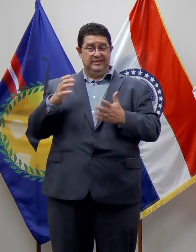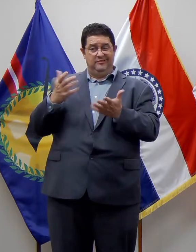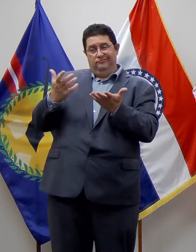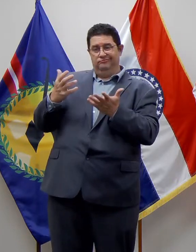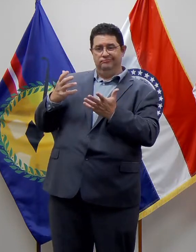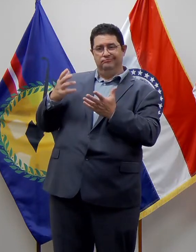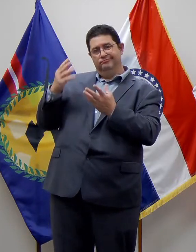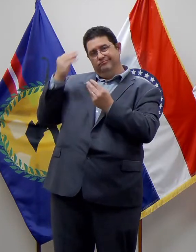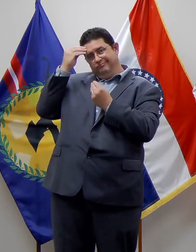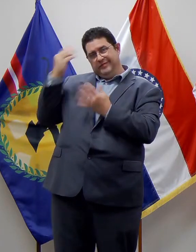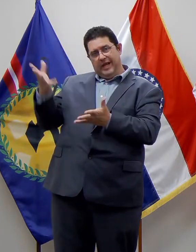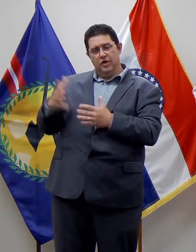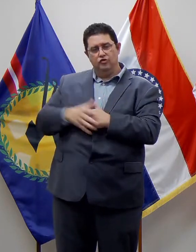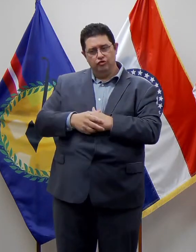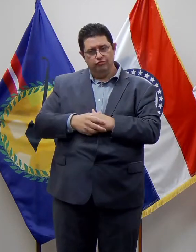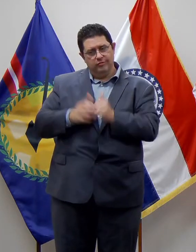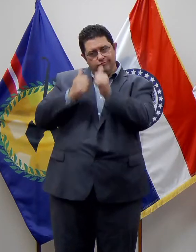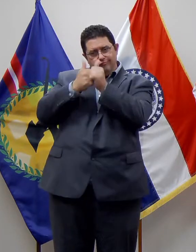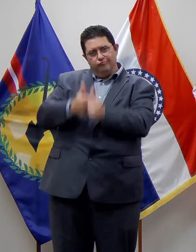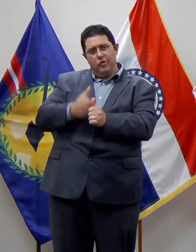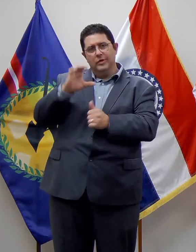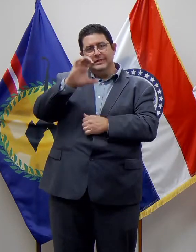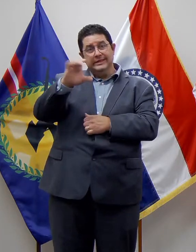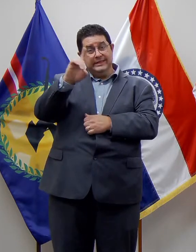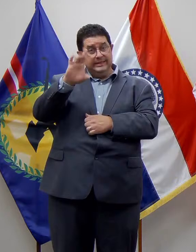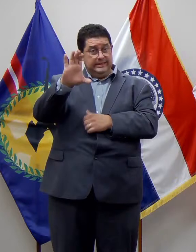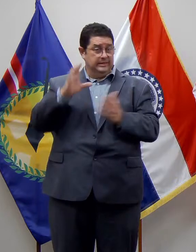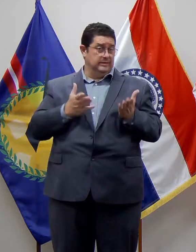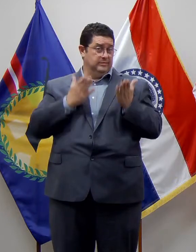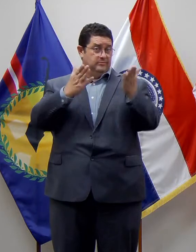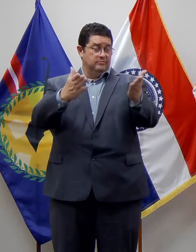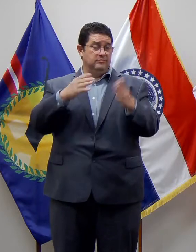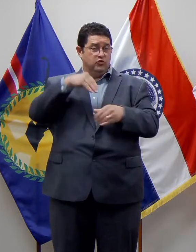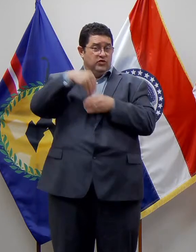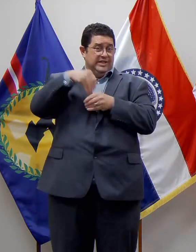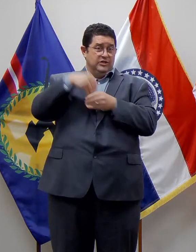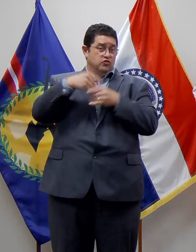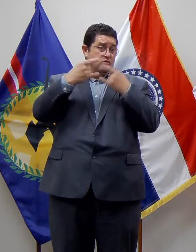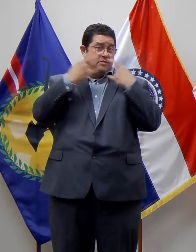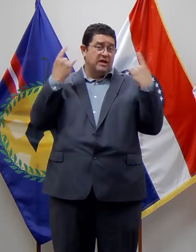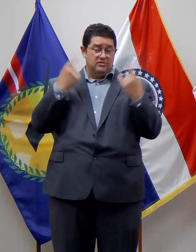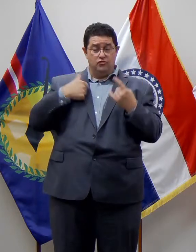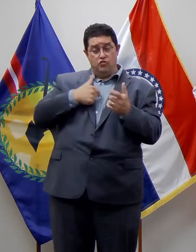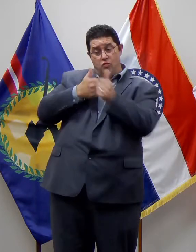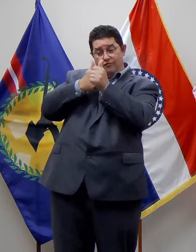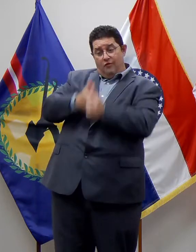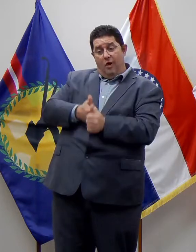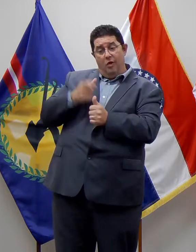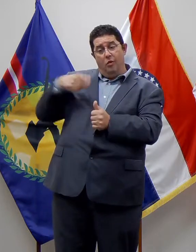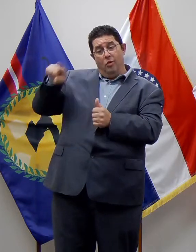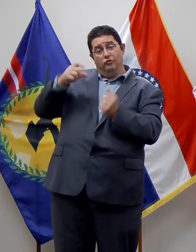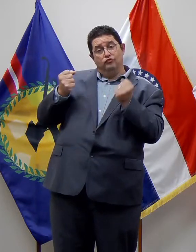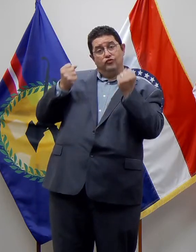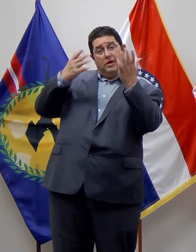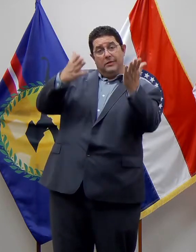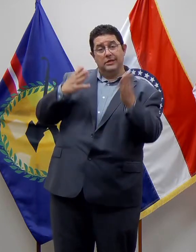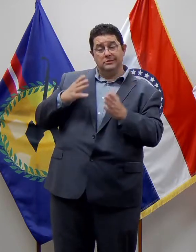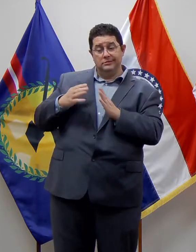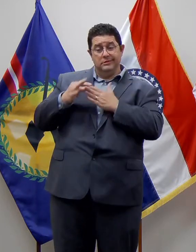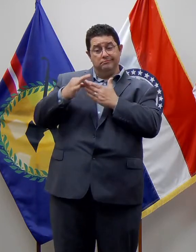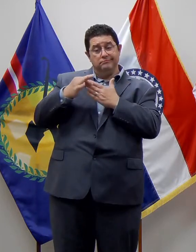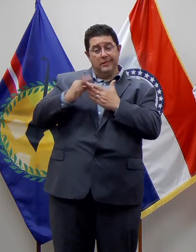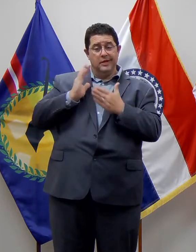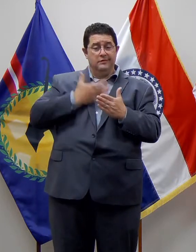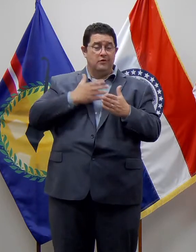the recommendation of the CDC for indoor masking. And we'll follow those recommendations. The guidance of our public